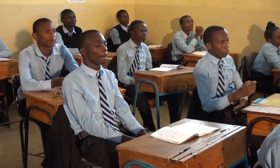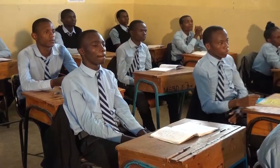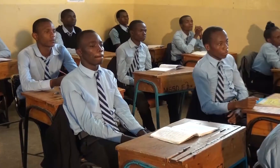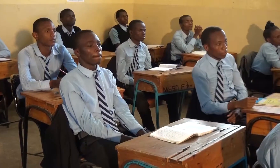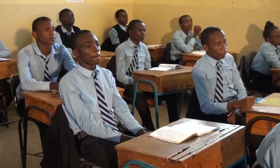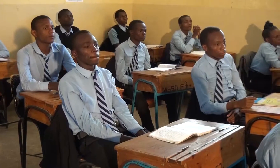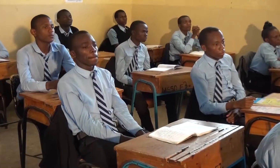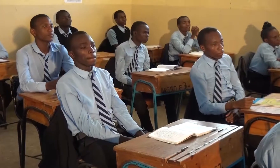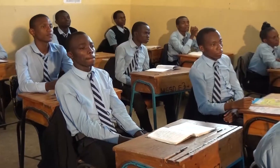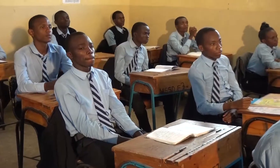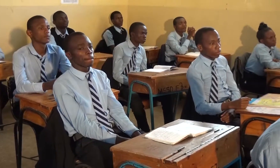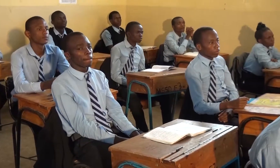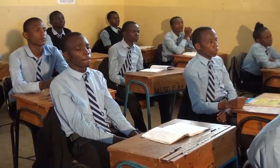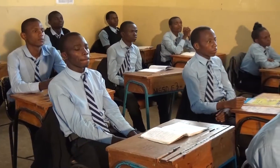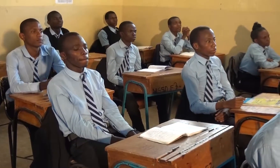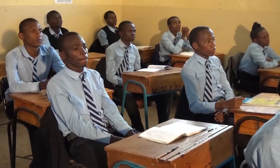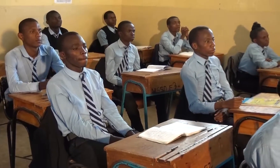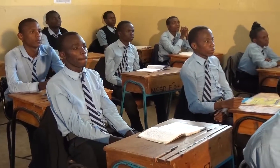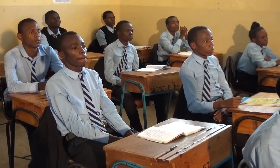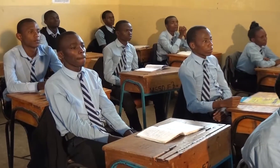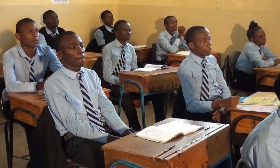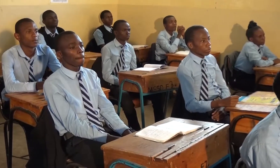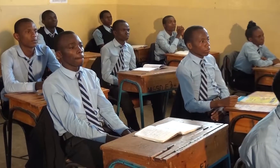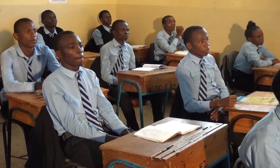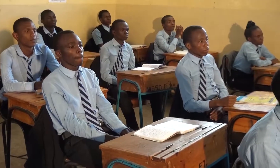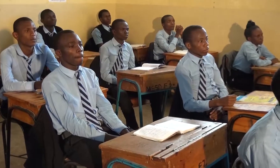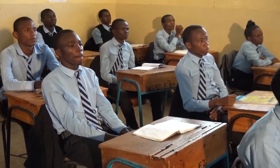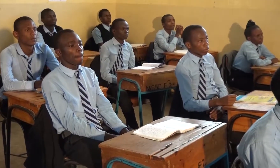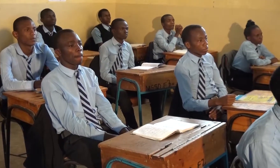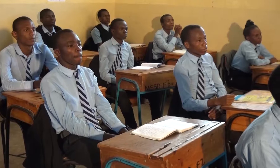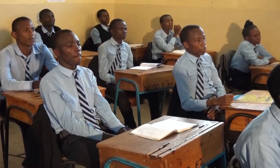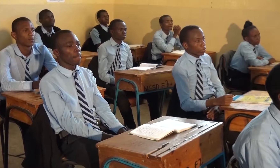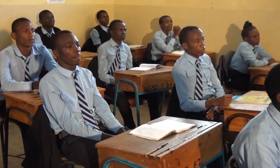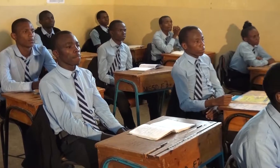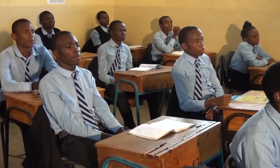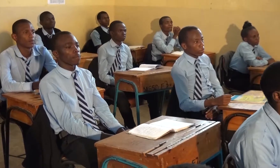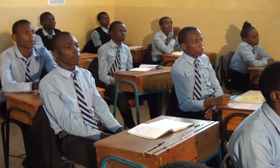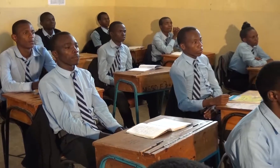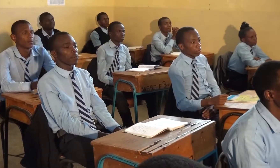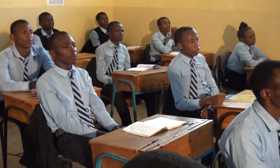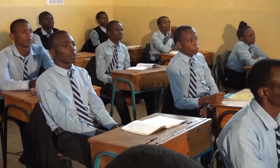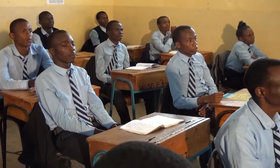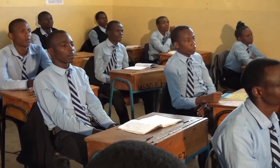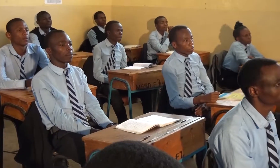are there to give us an idea about what people in the society